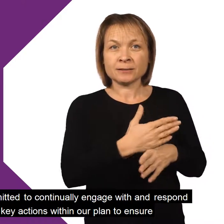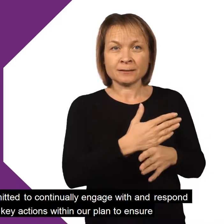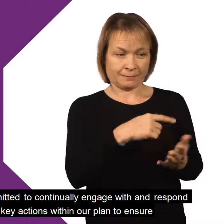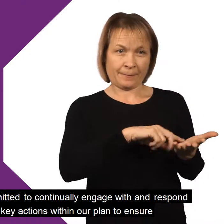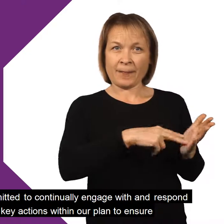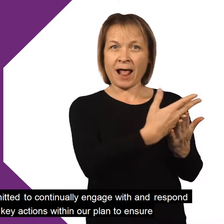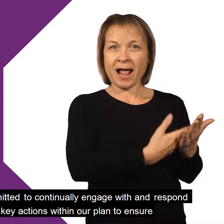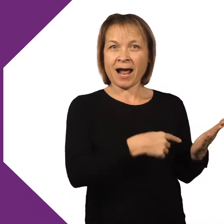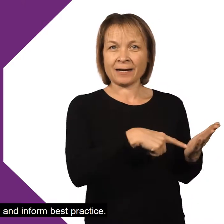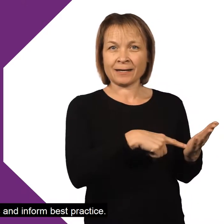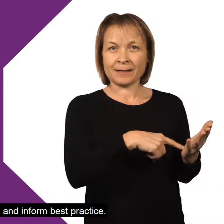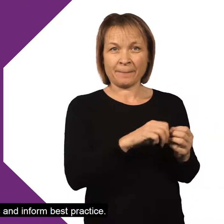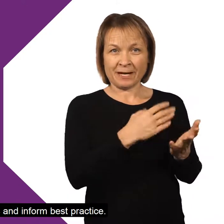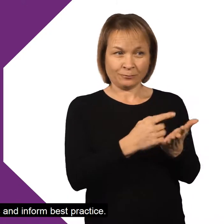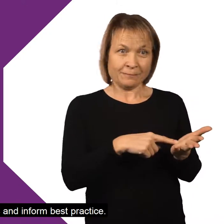and inform best practice.